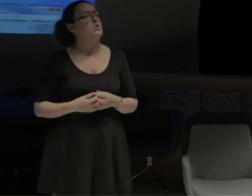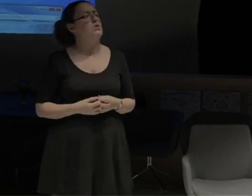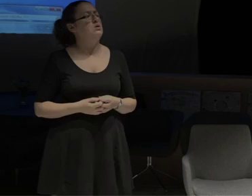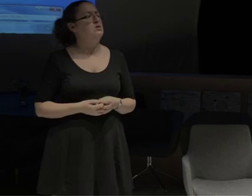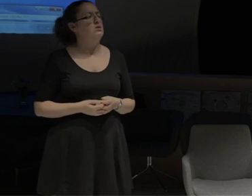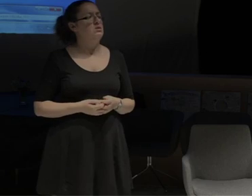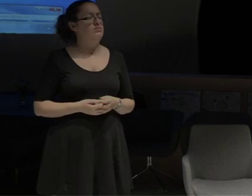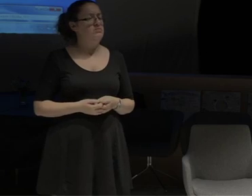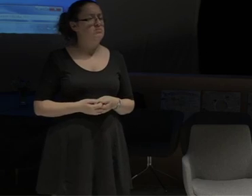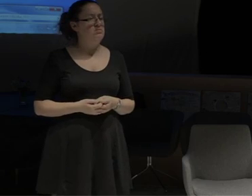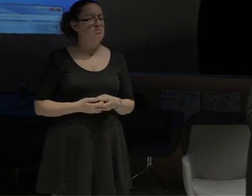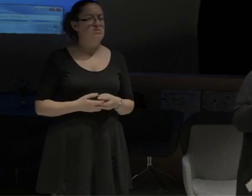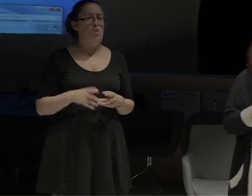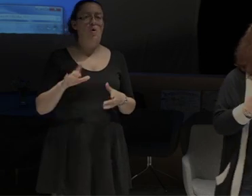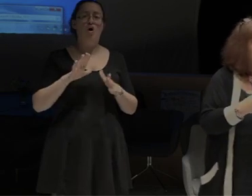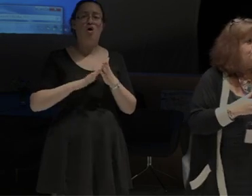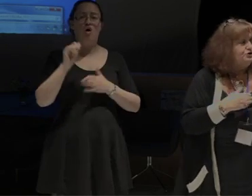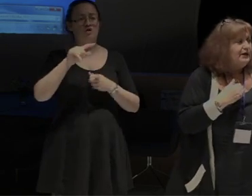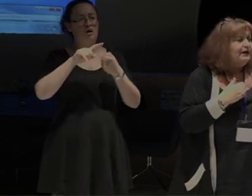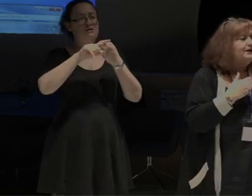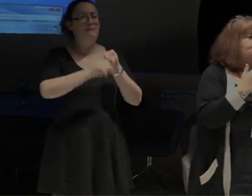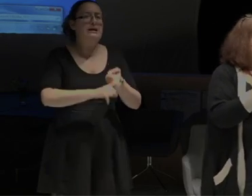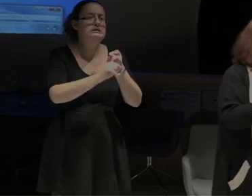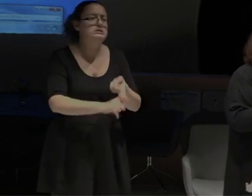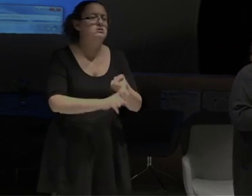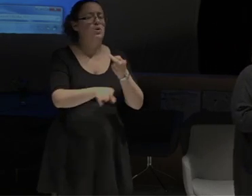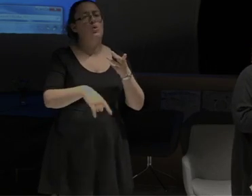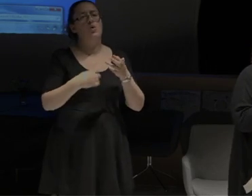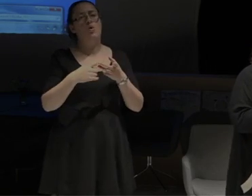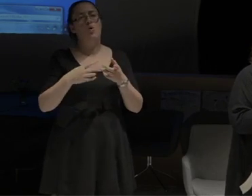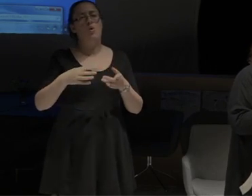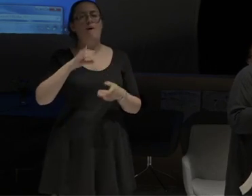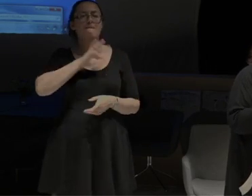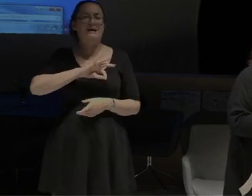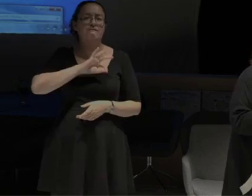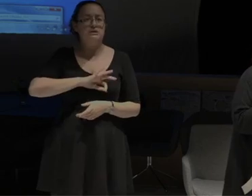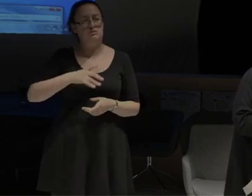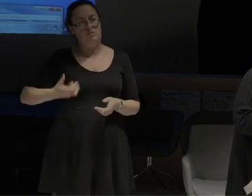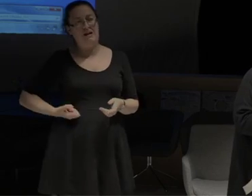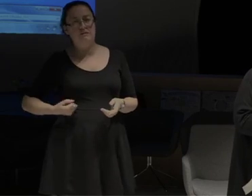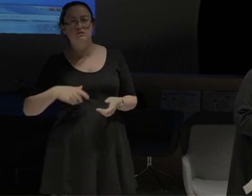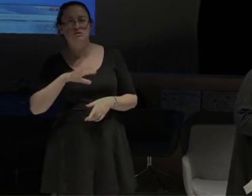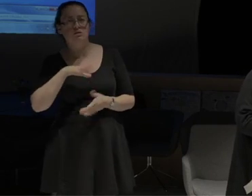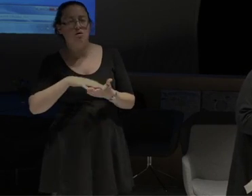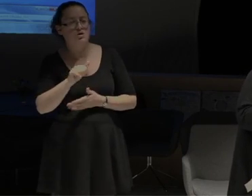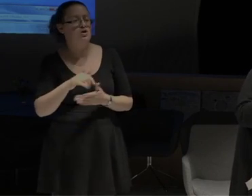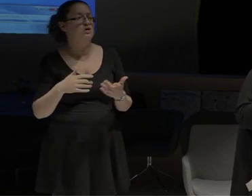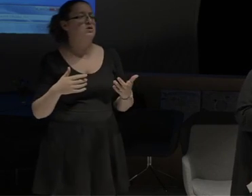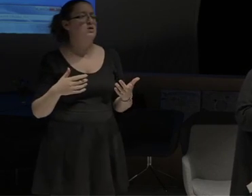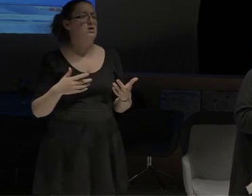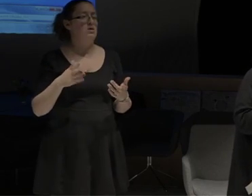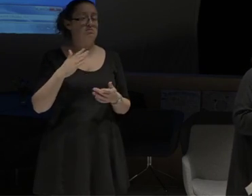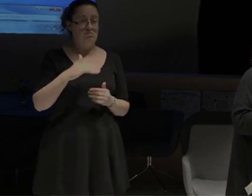are perceived as dependency cultures or benefit cultures into employment. And we heard that equality and diversity